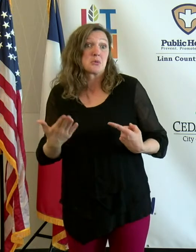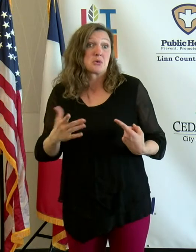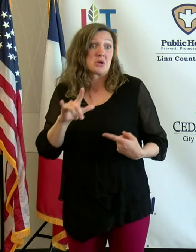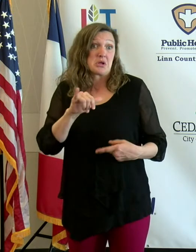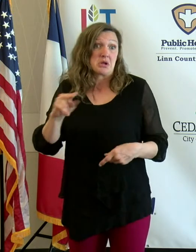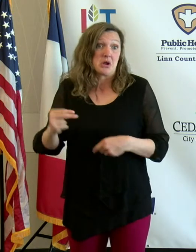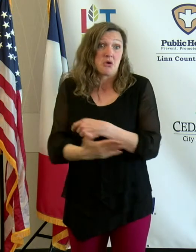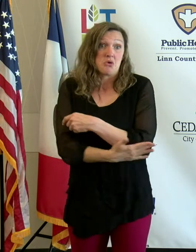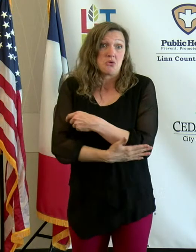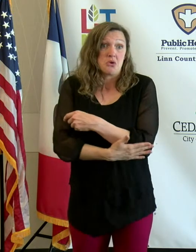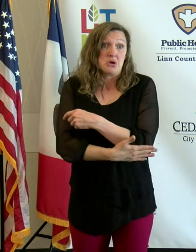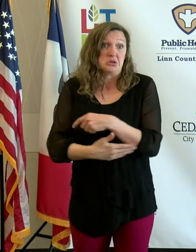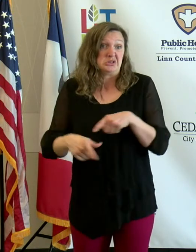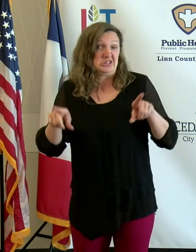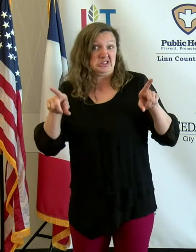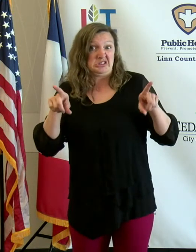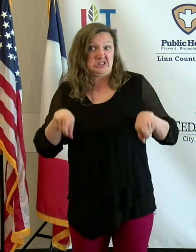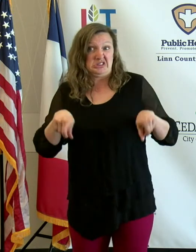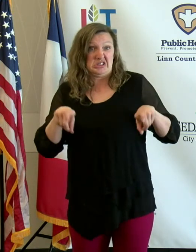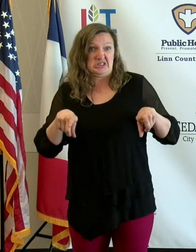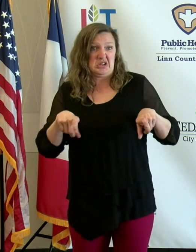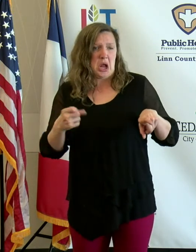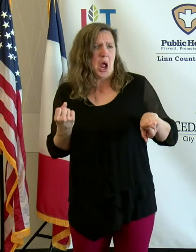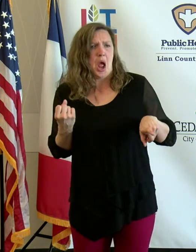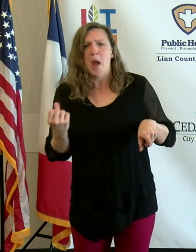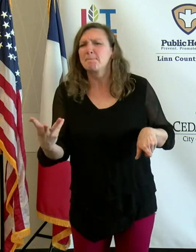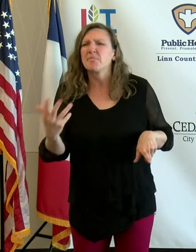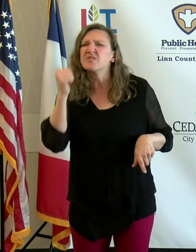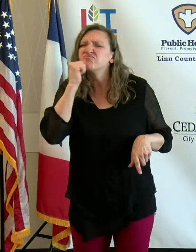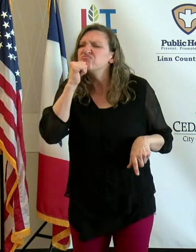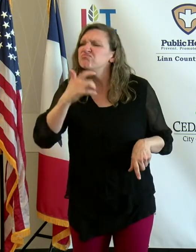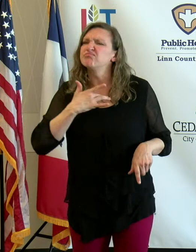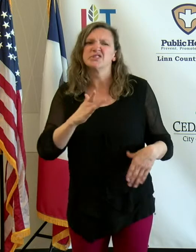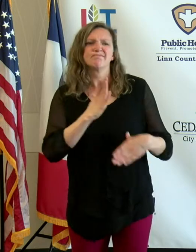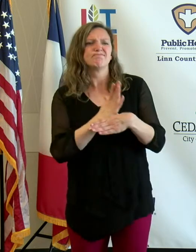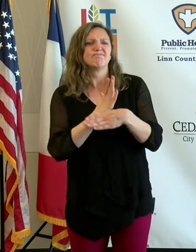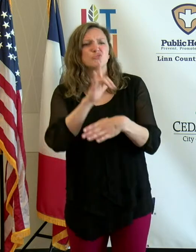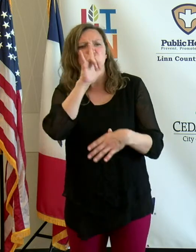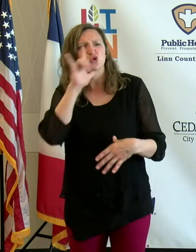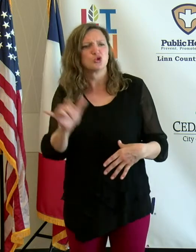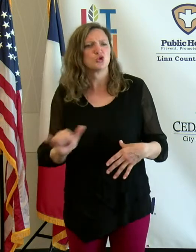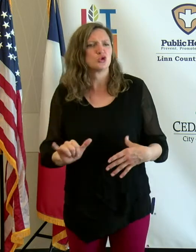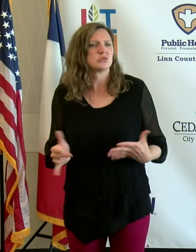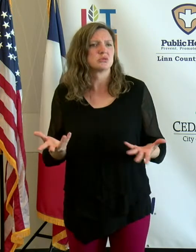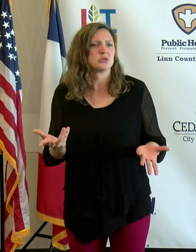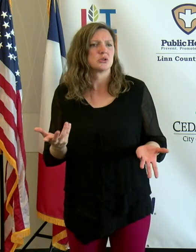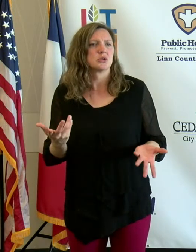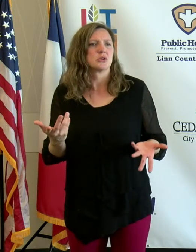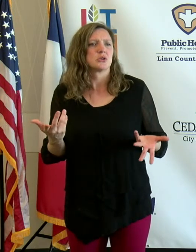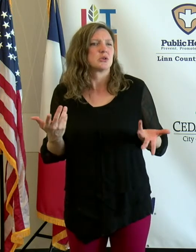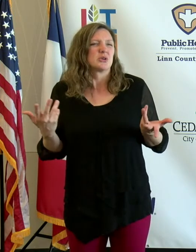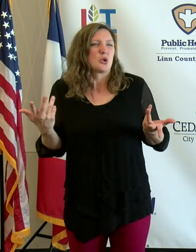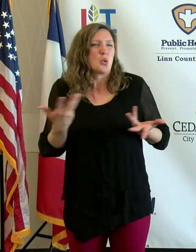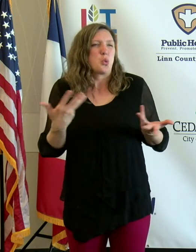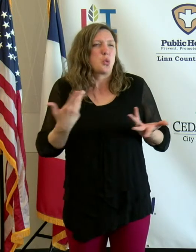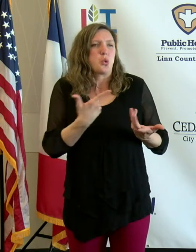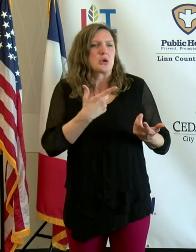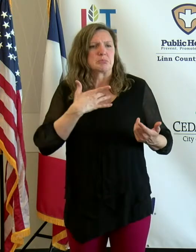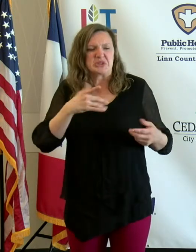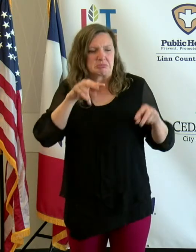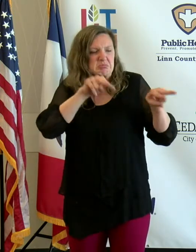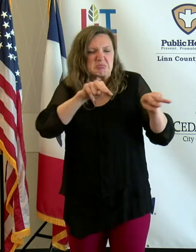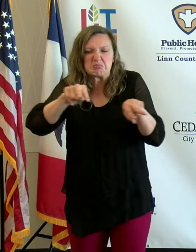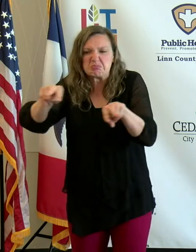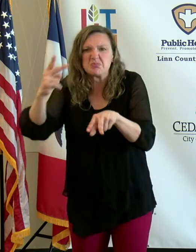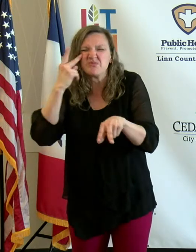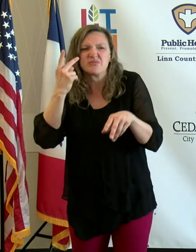testing capabilities now? How many tests do we have per day? And how many would you like to see us get to where we might feel safe to even start to